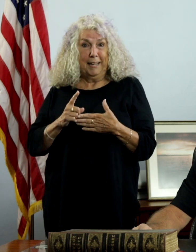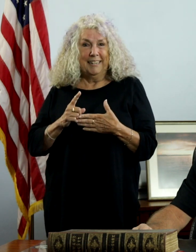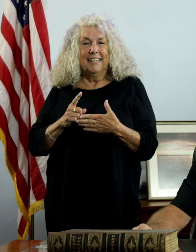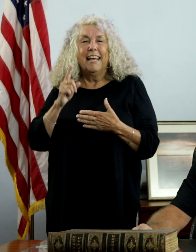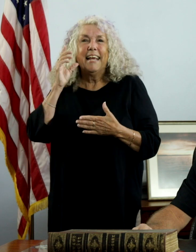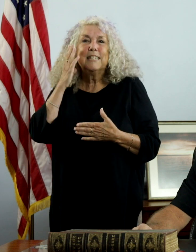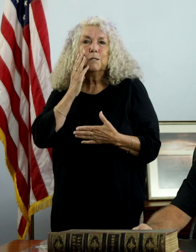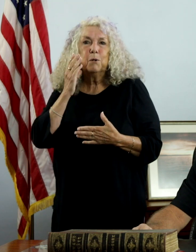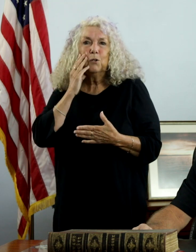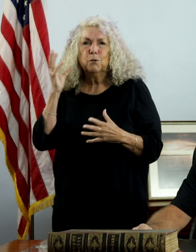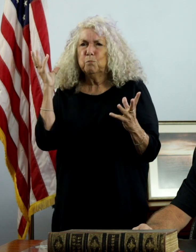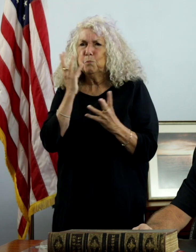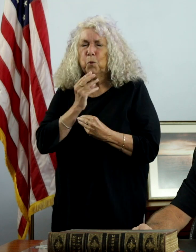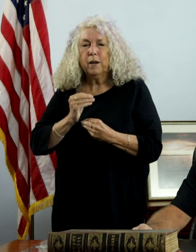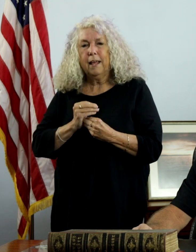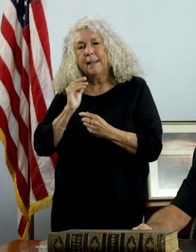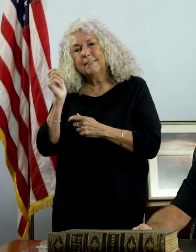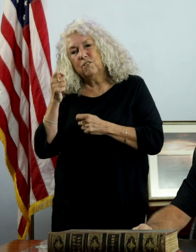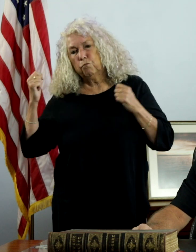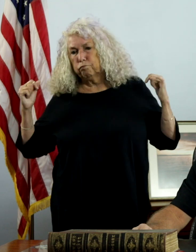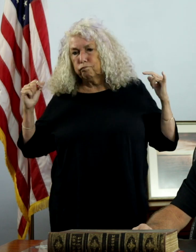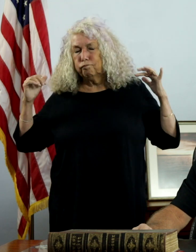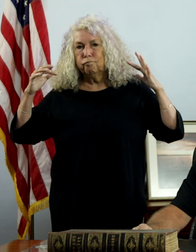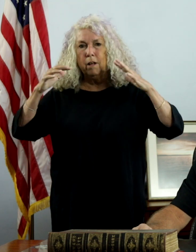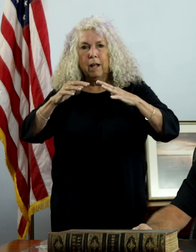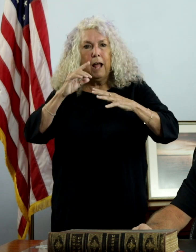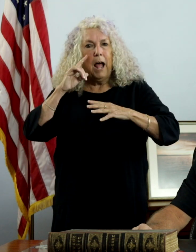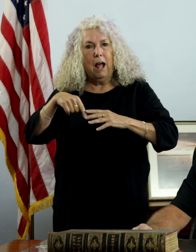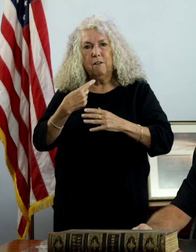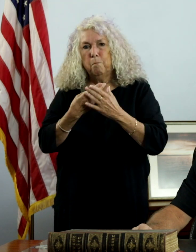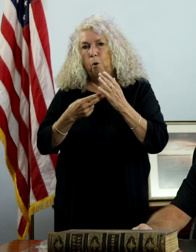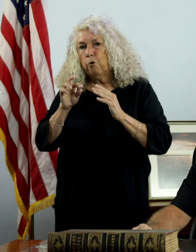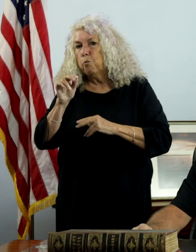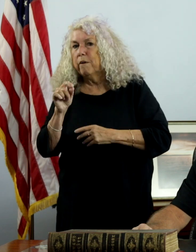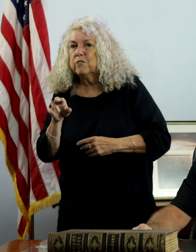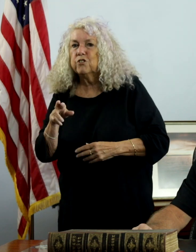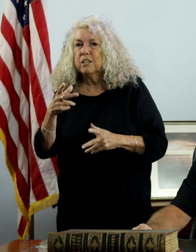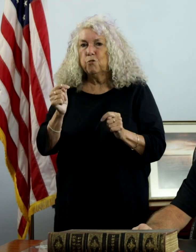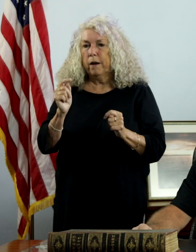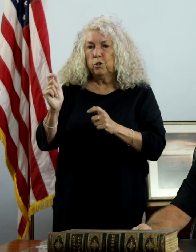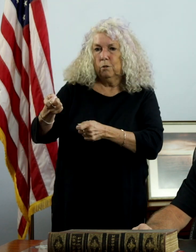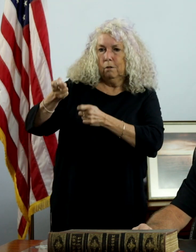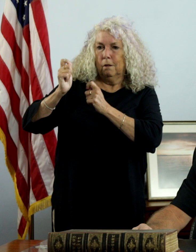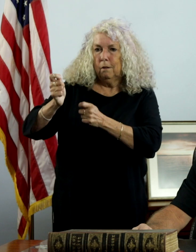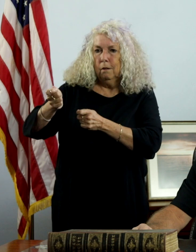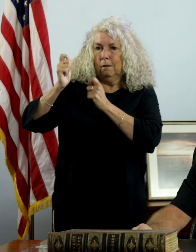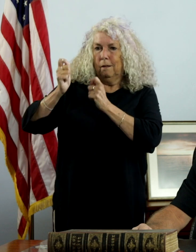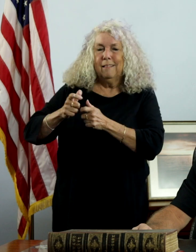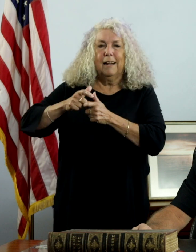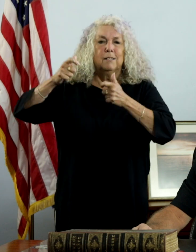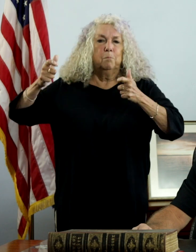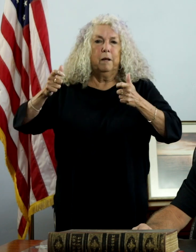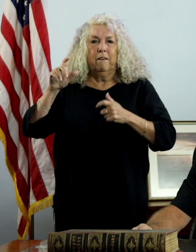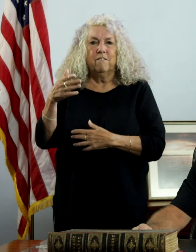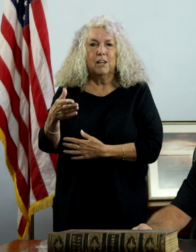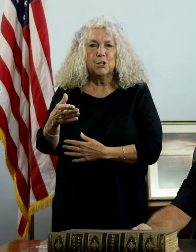to experience the spectacle as anglers converge on the Oswego and Salmon rivers and try to reel in the next record catch.